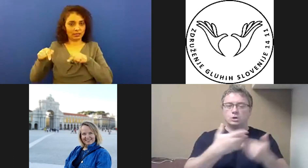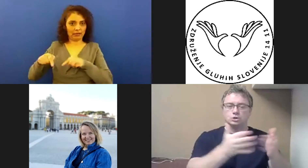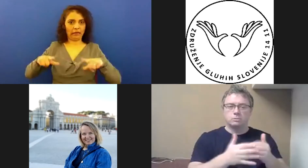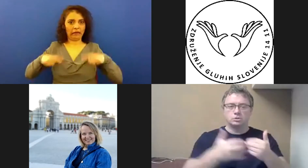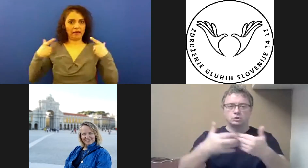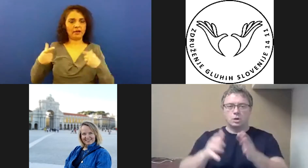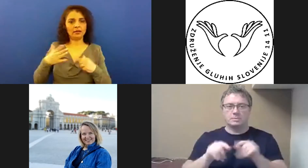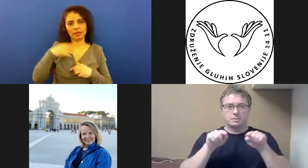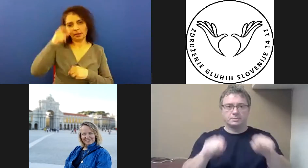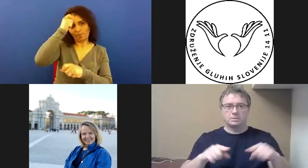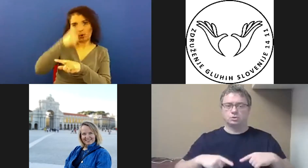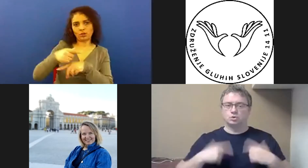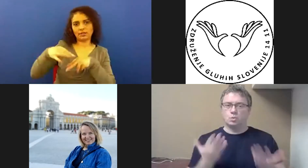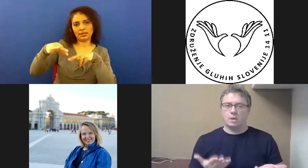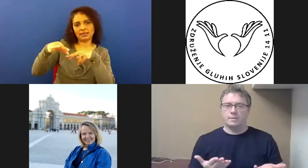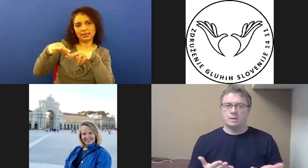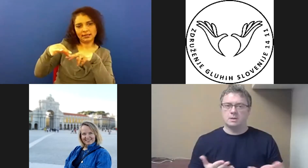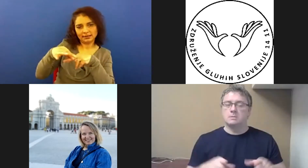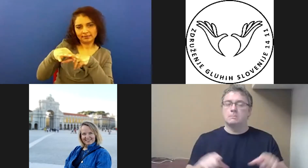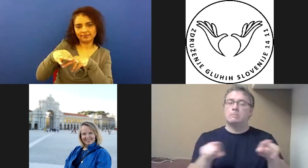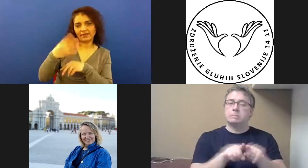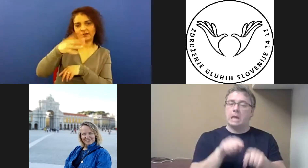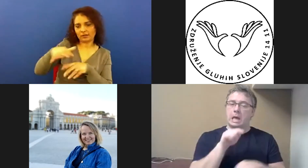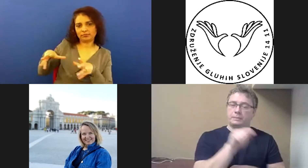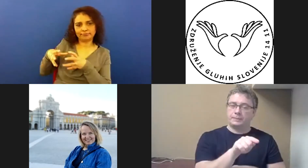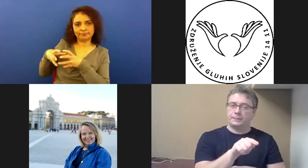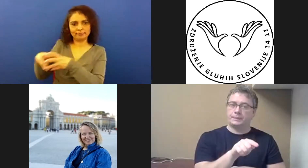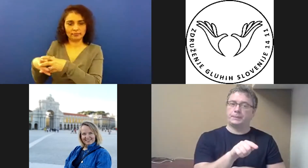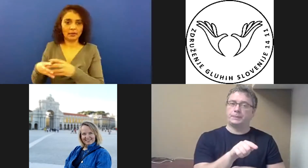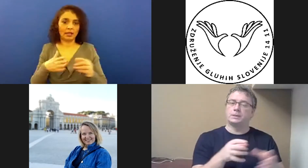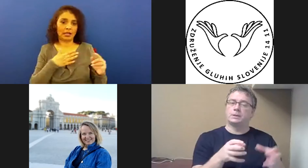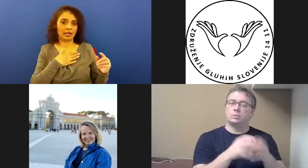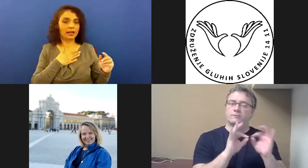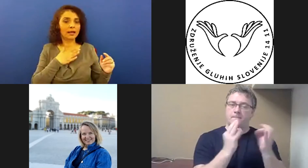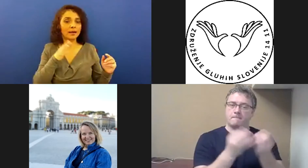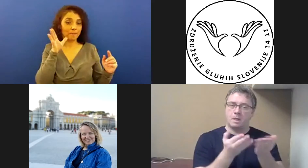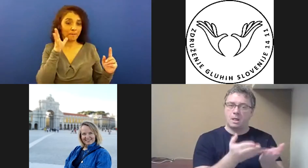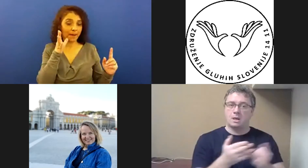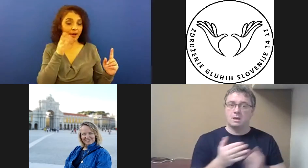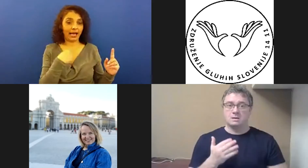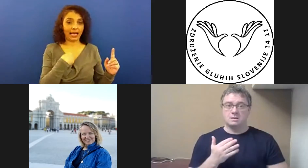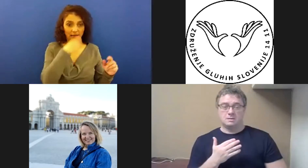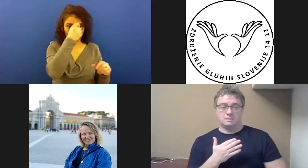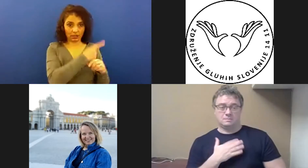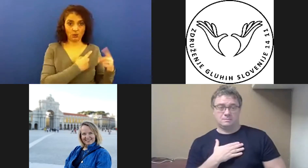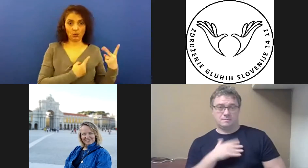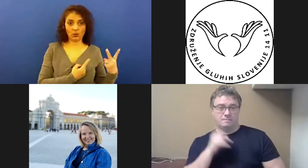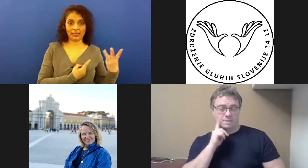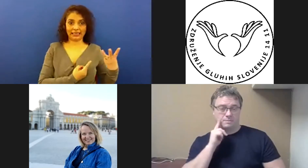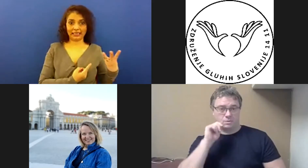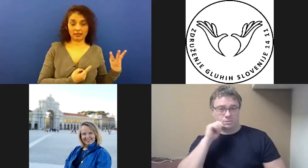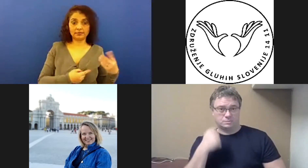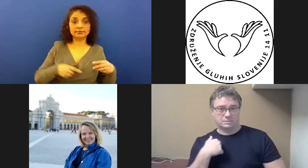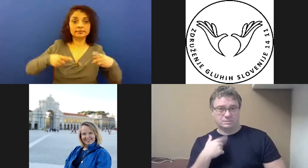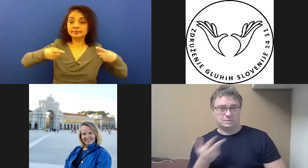We had a home that we built ourselves. On the bottom floor in one room, my brother lived